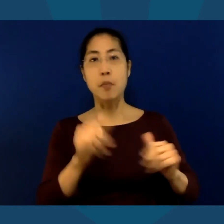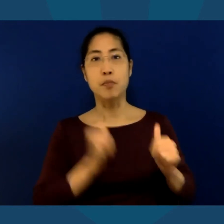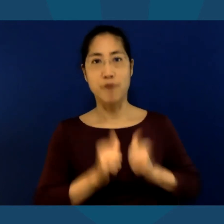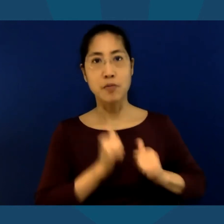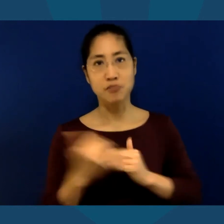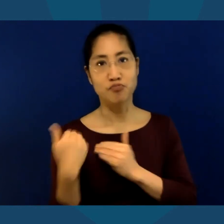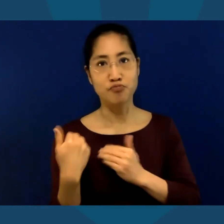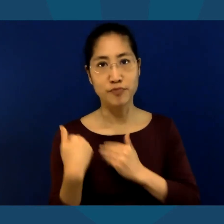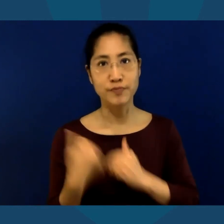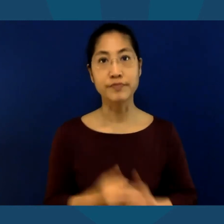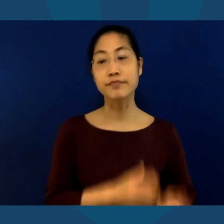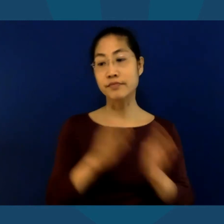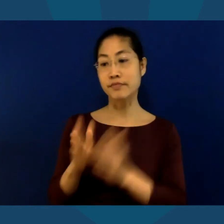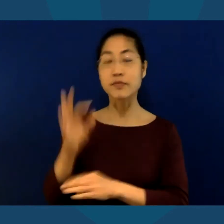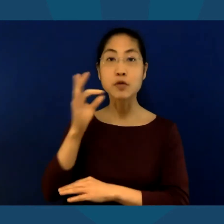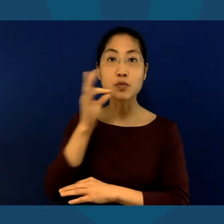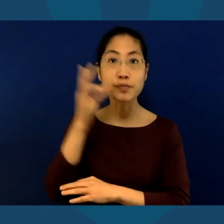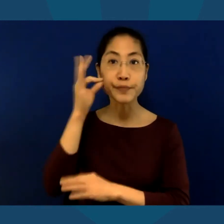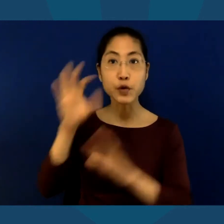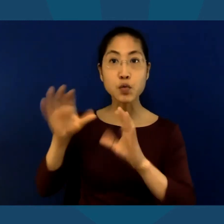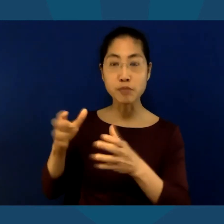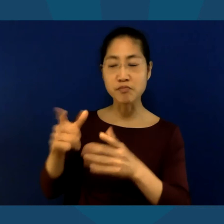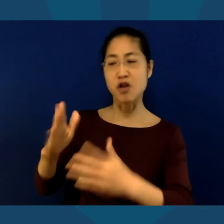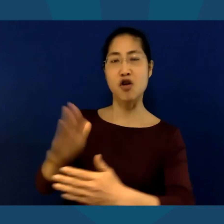for Arizona tribal nations.